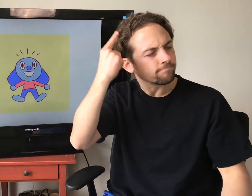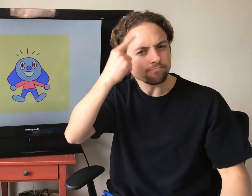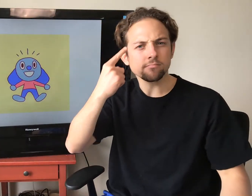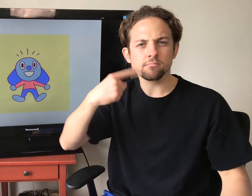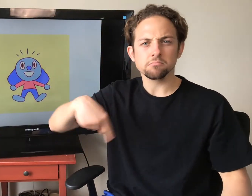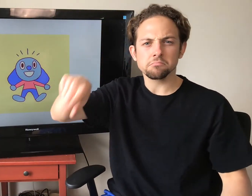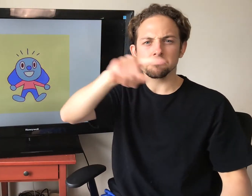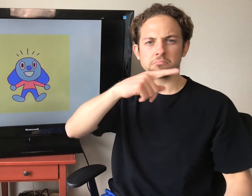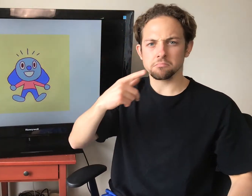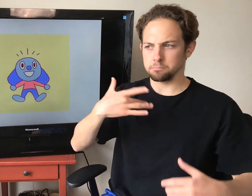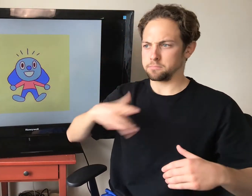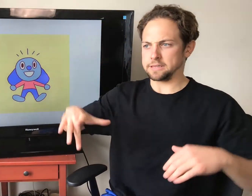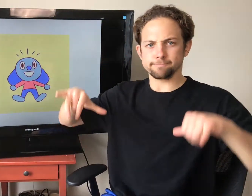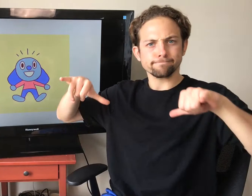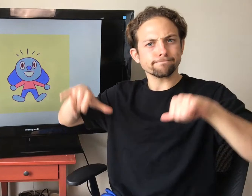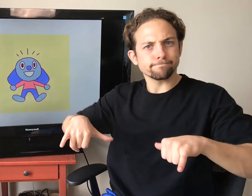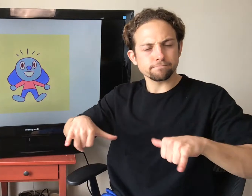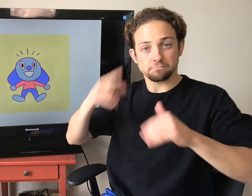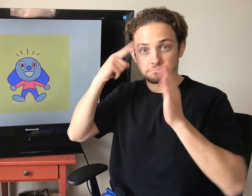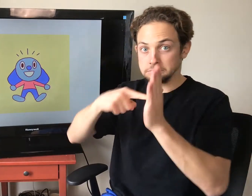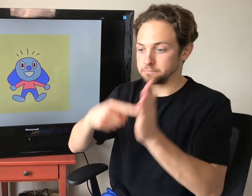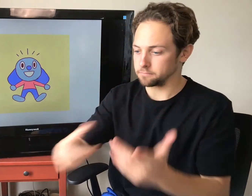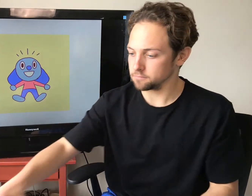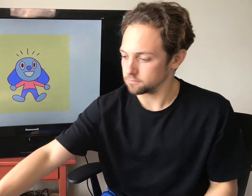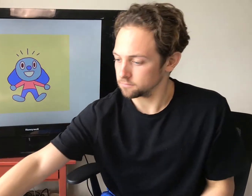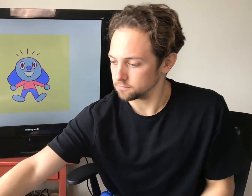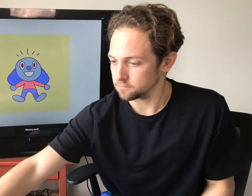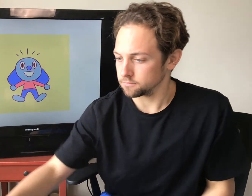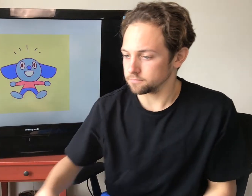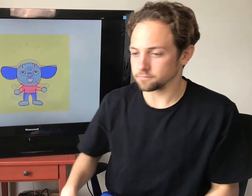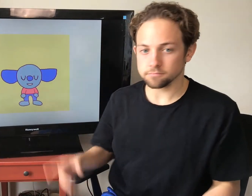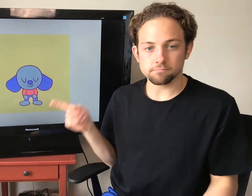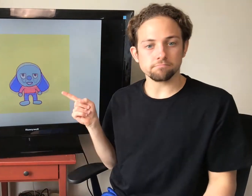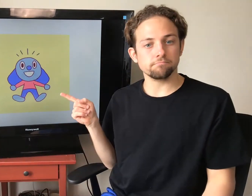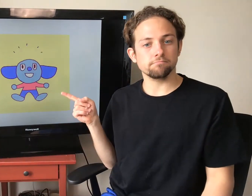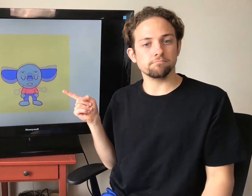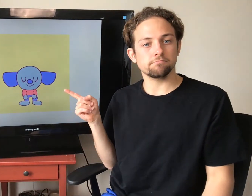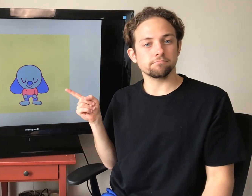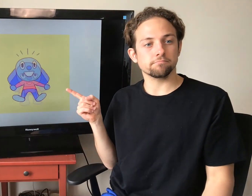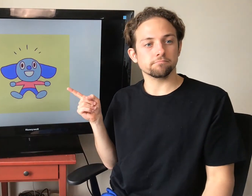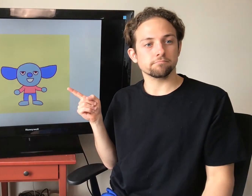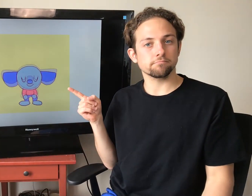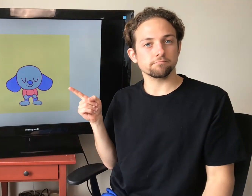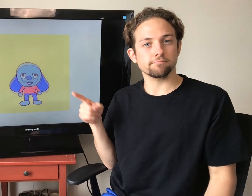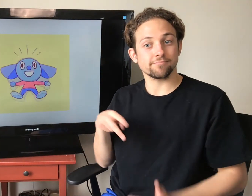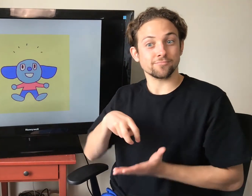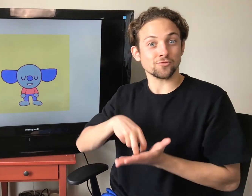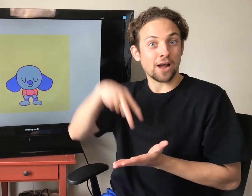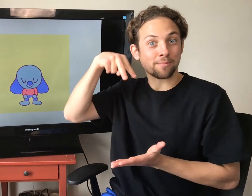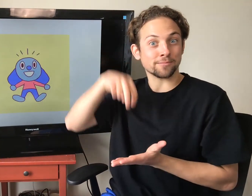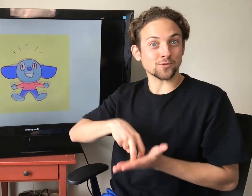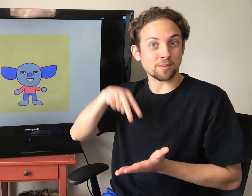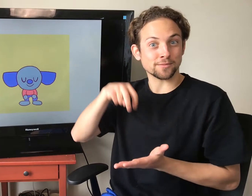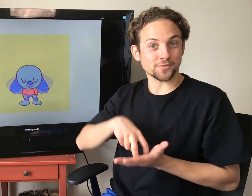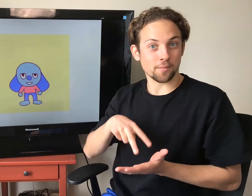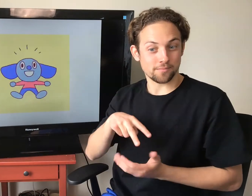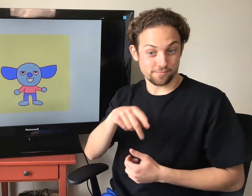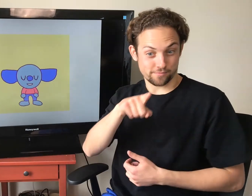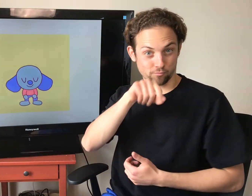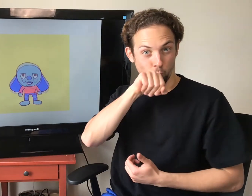So imagine that big, bright sun in the sky. You might notice that as we walk around Earth, if we were to